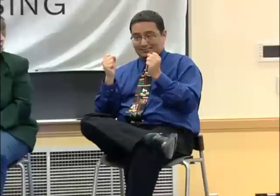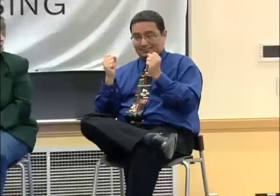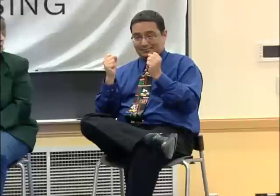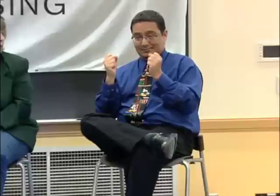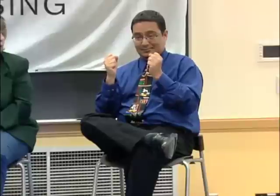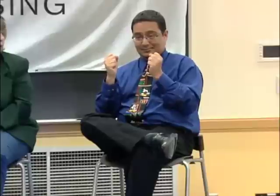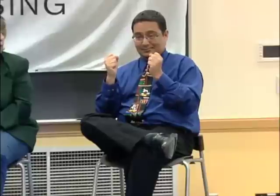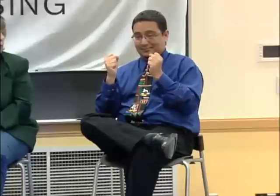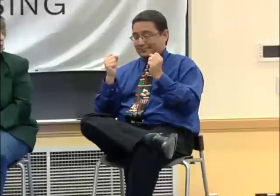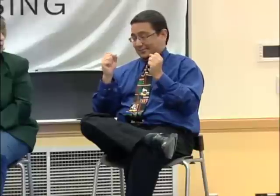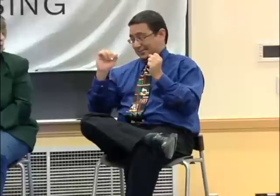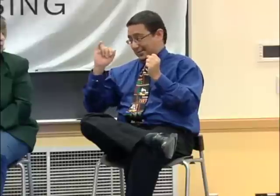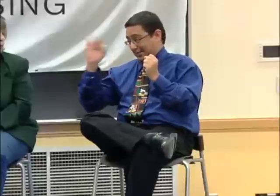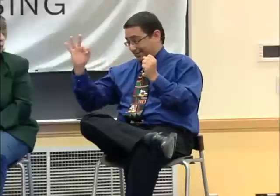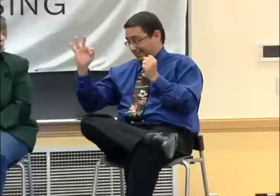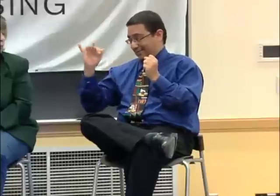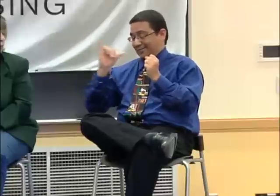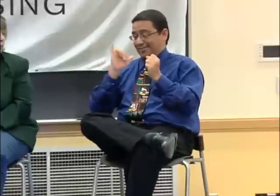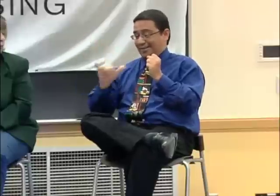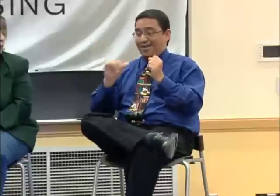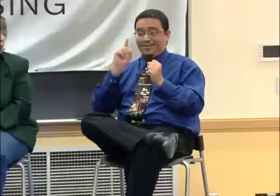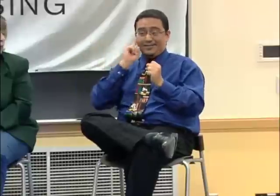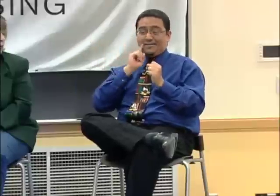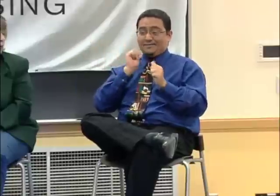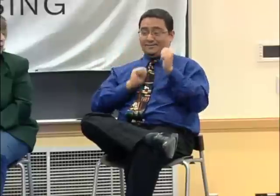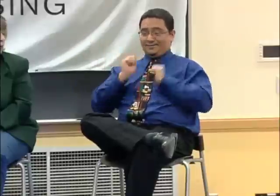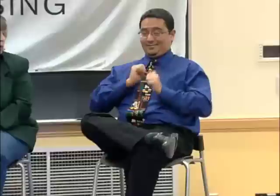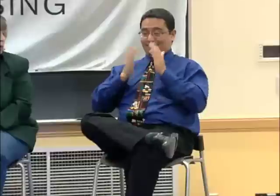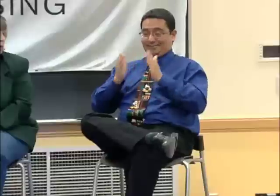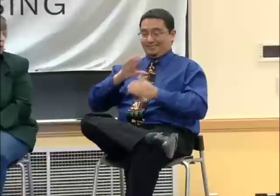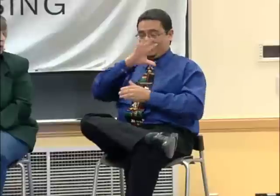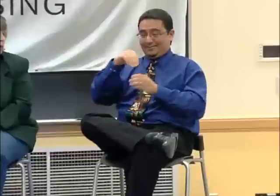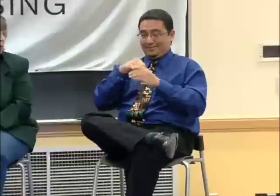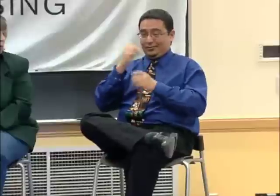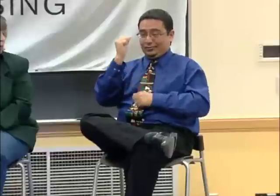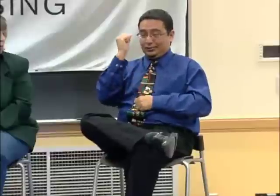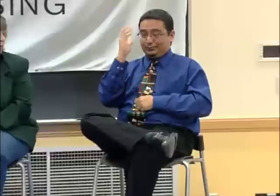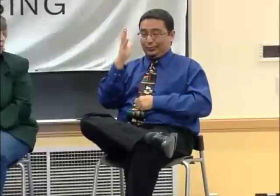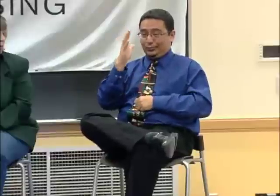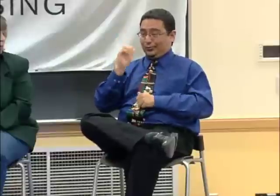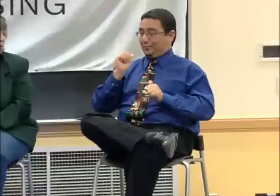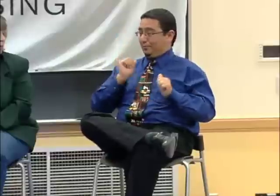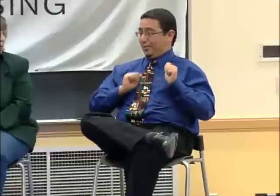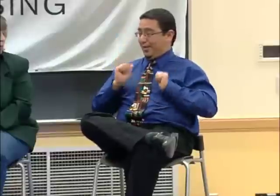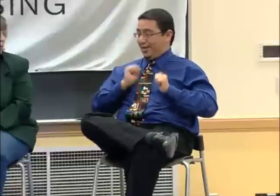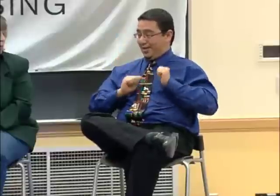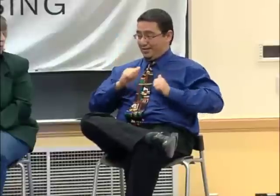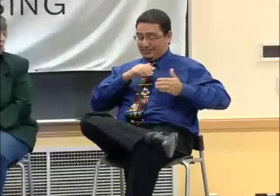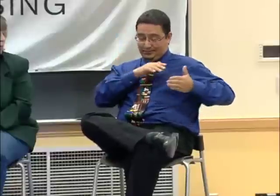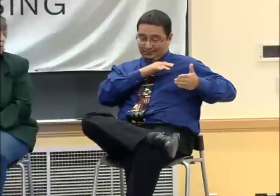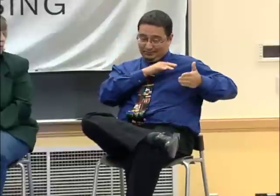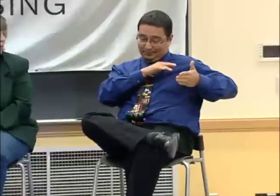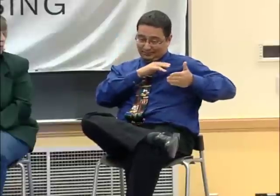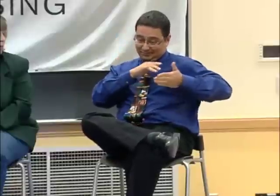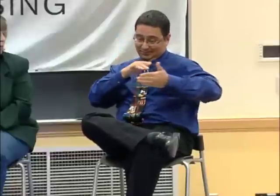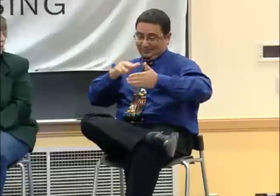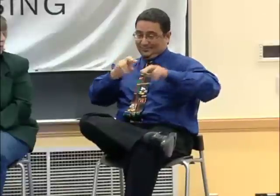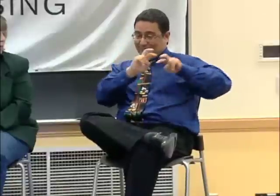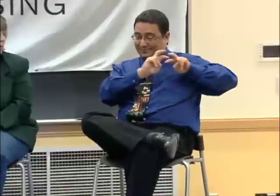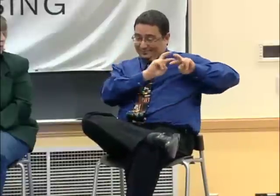ASL? If that deaf performer is involved in Shakespeare in the play, if he